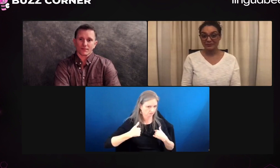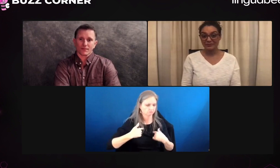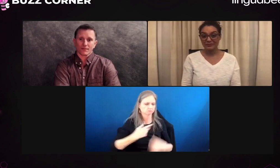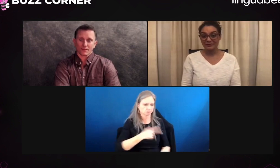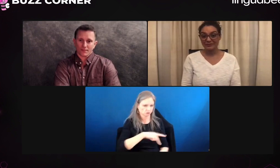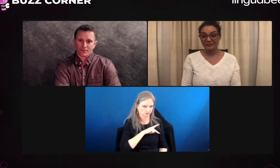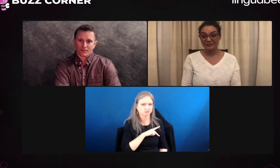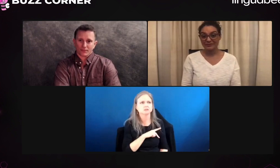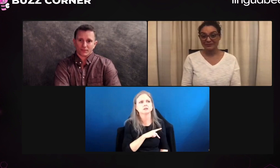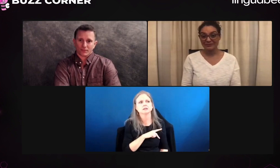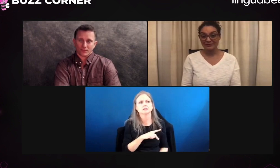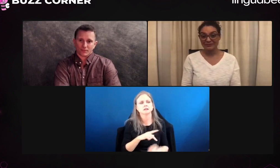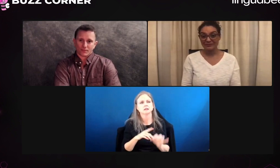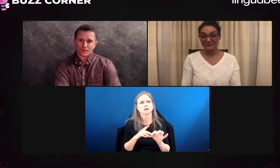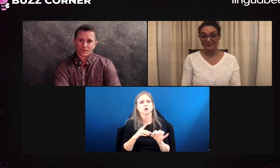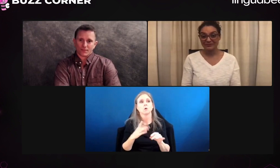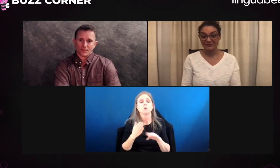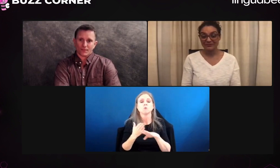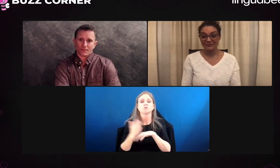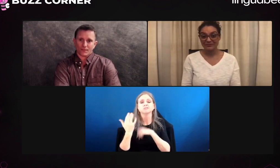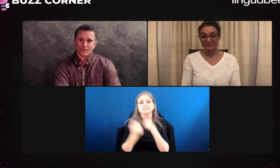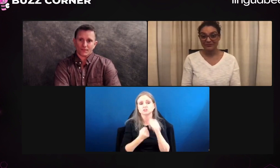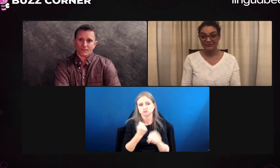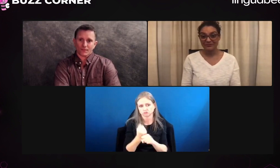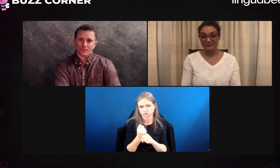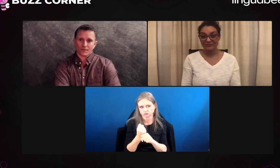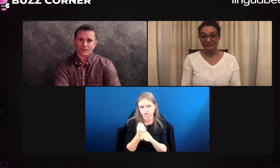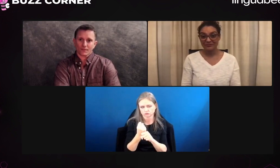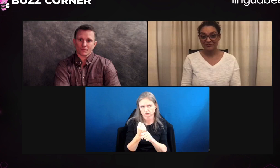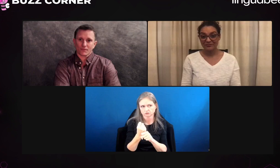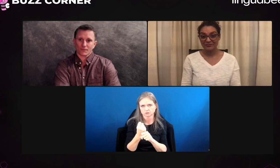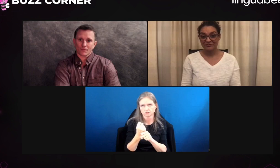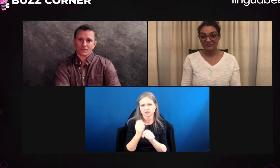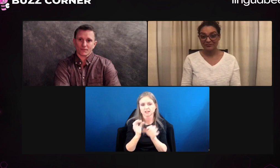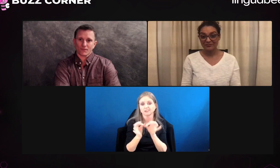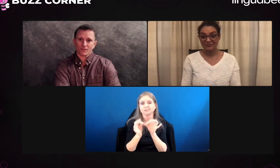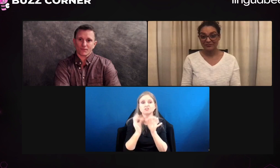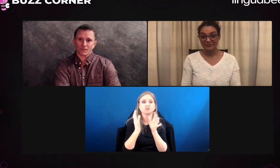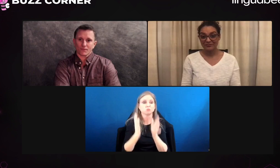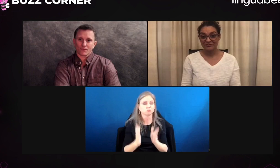okay, so just thinking about myself personally.